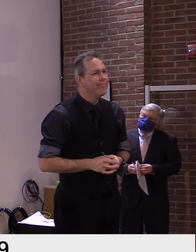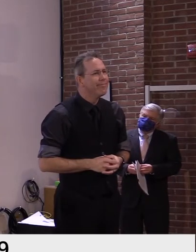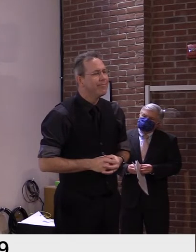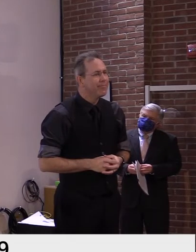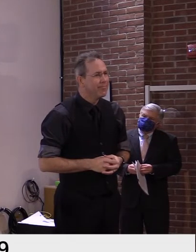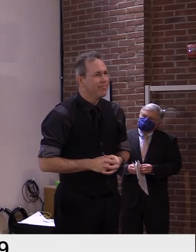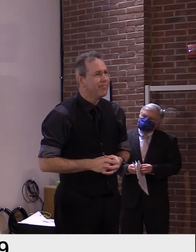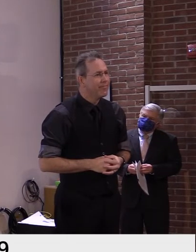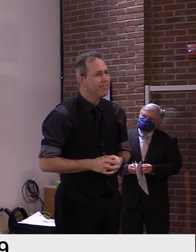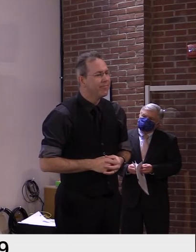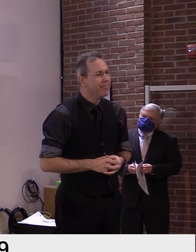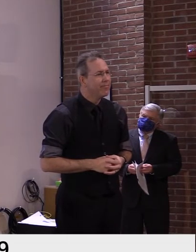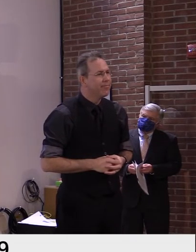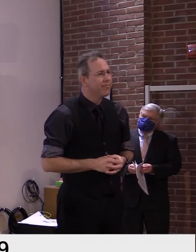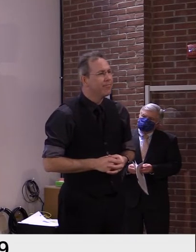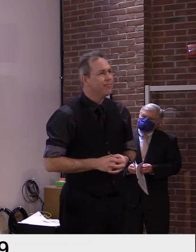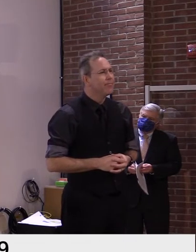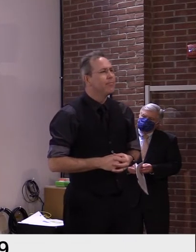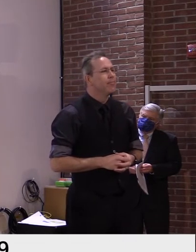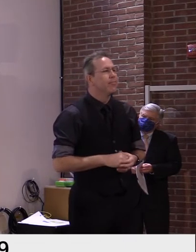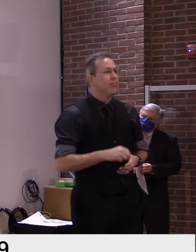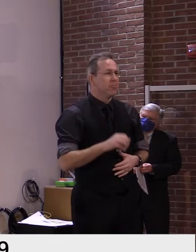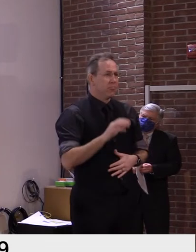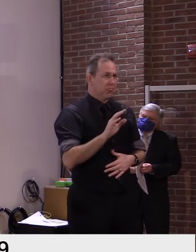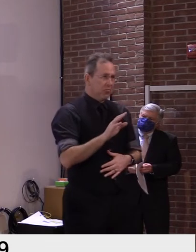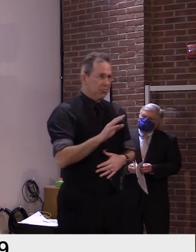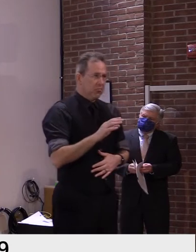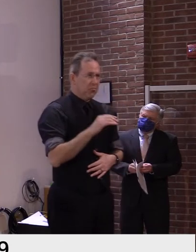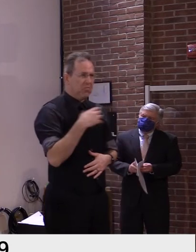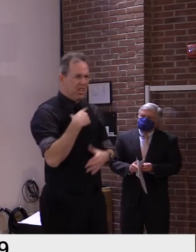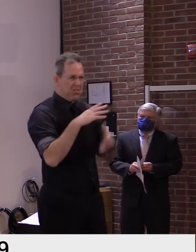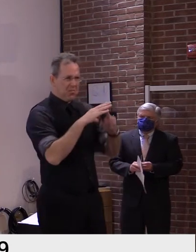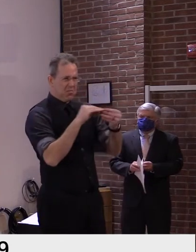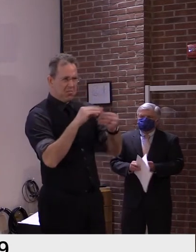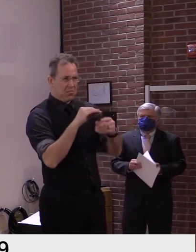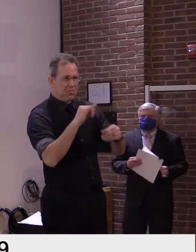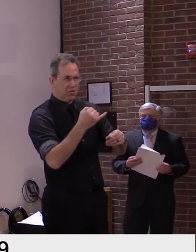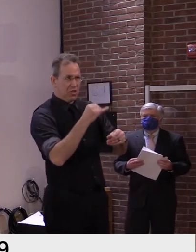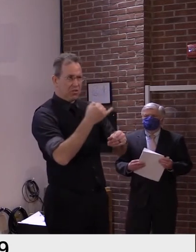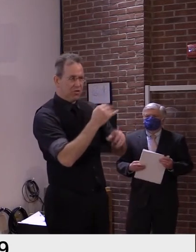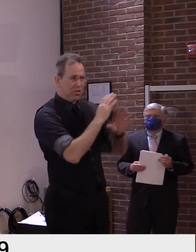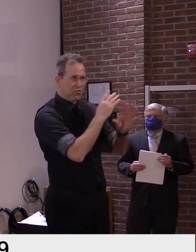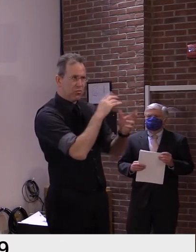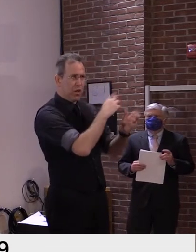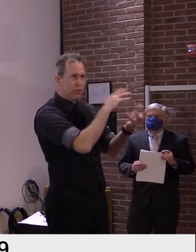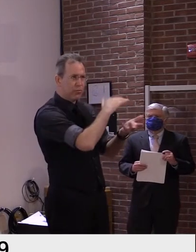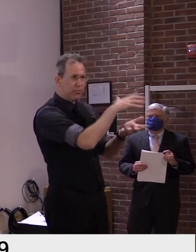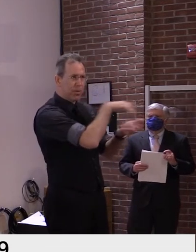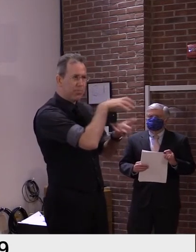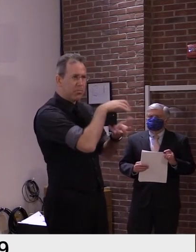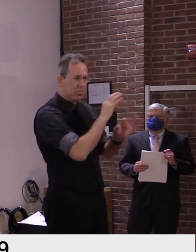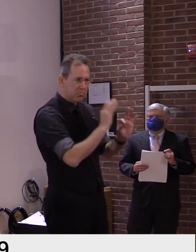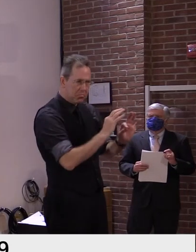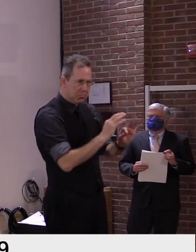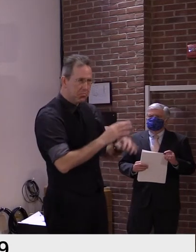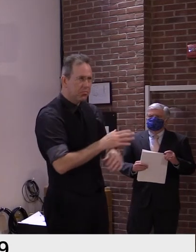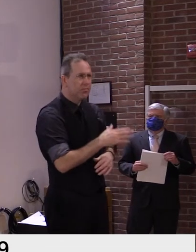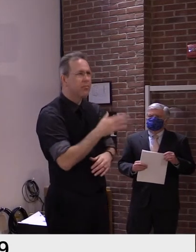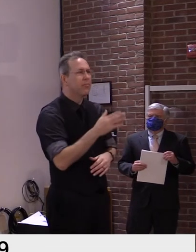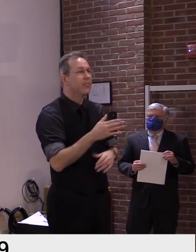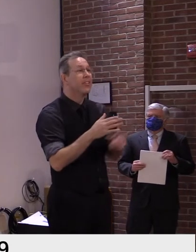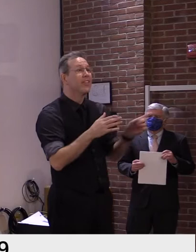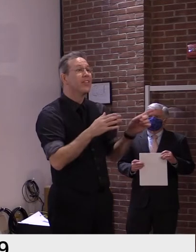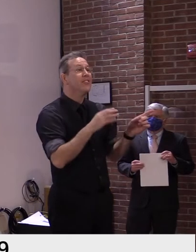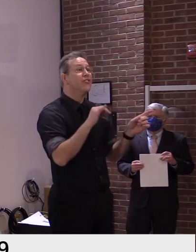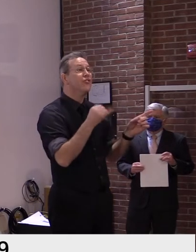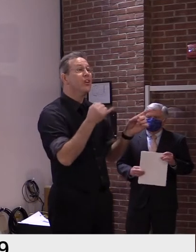In terms of Johnson & Johnson, Vermont already has its first round of J&J in